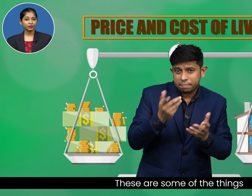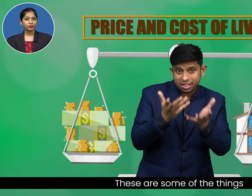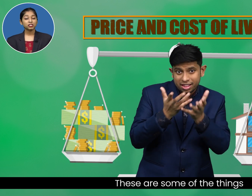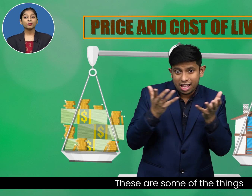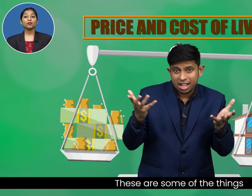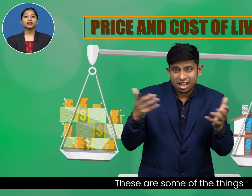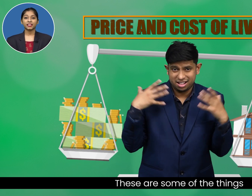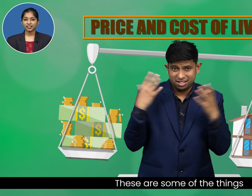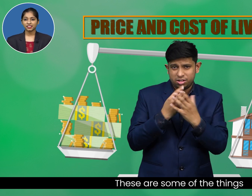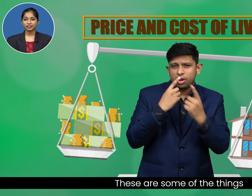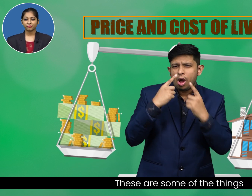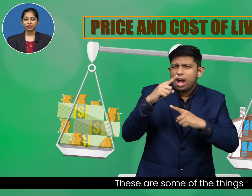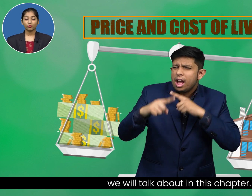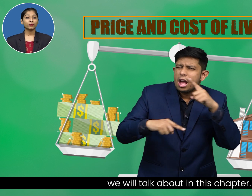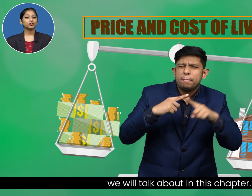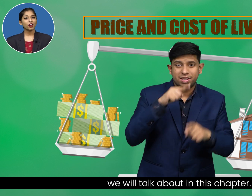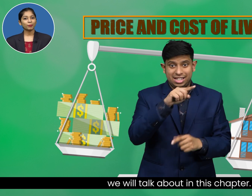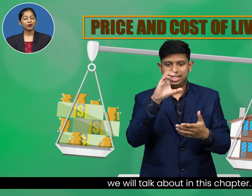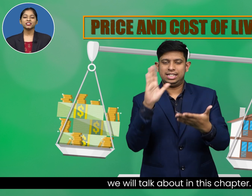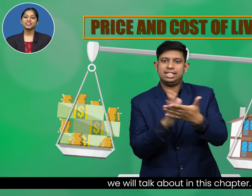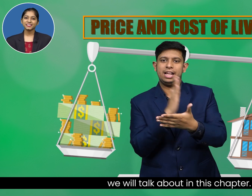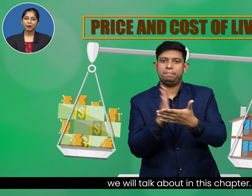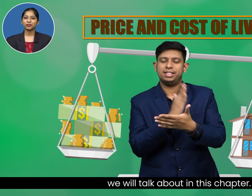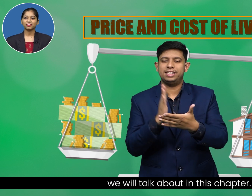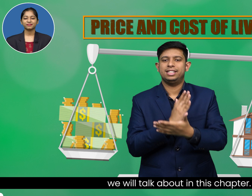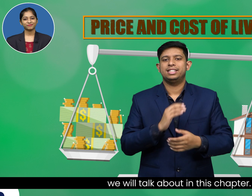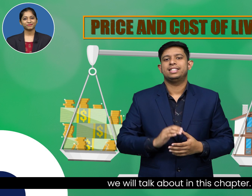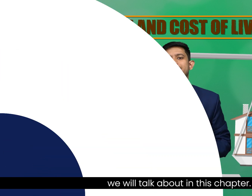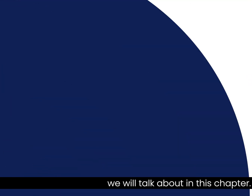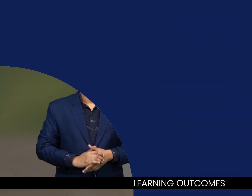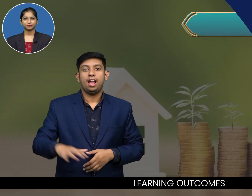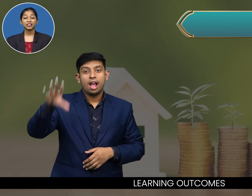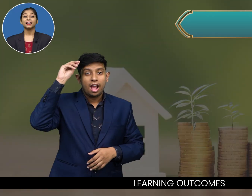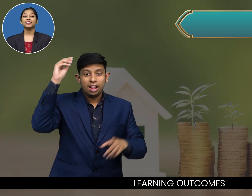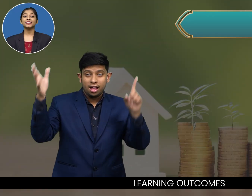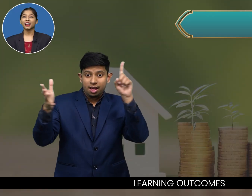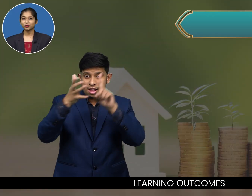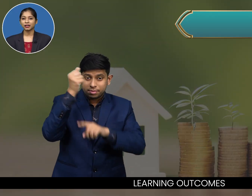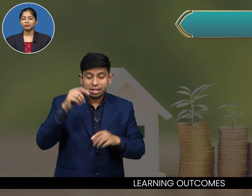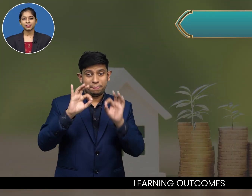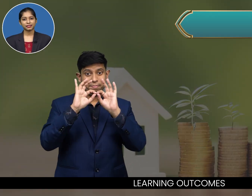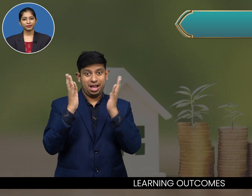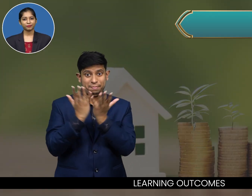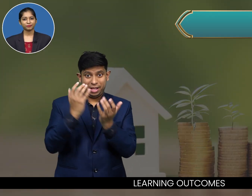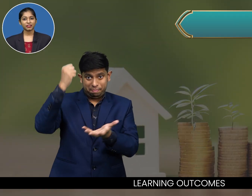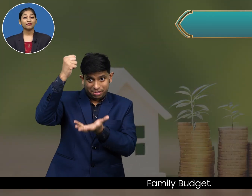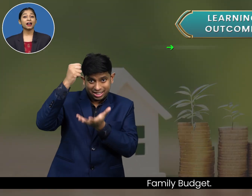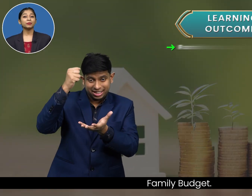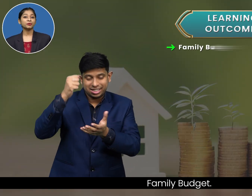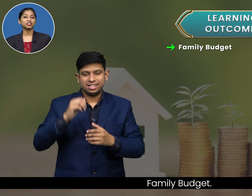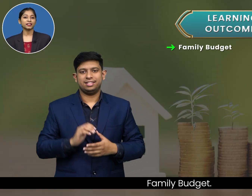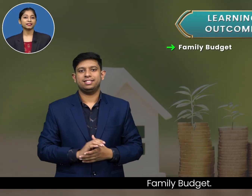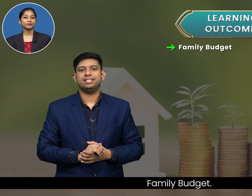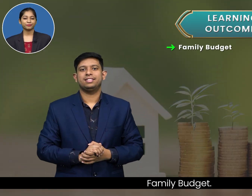These are some of the things we will talk about in this chapter. Learning outcomes.